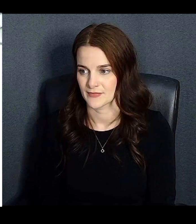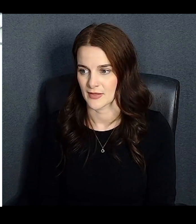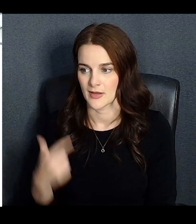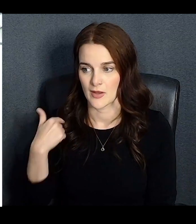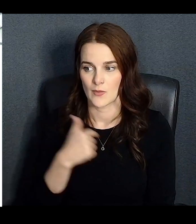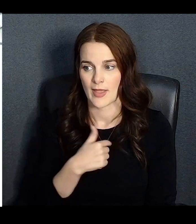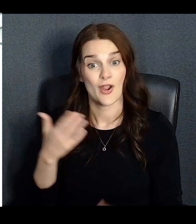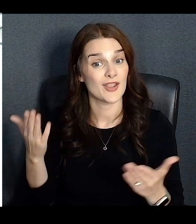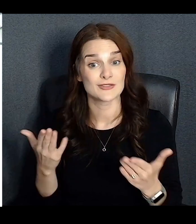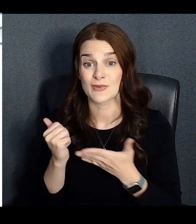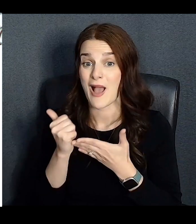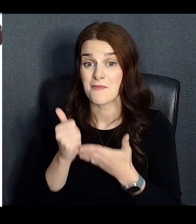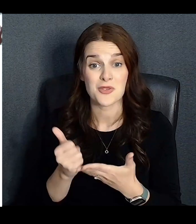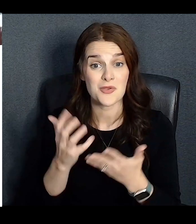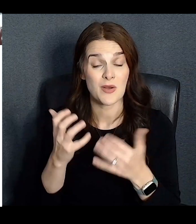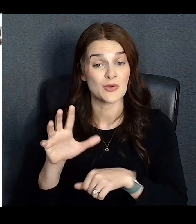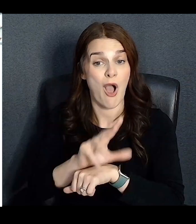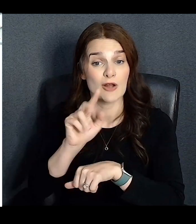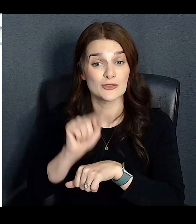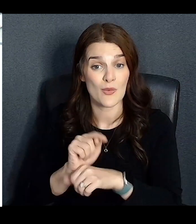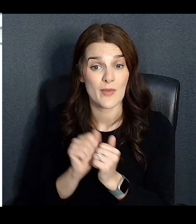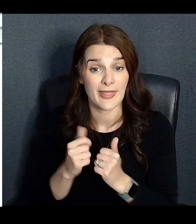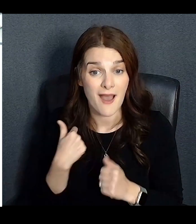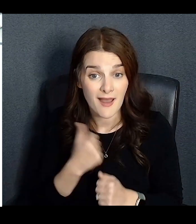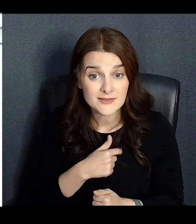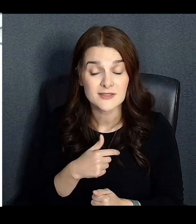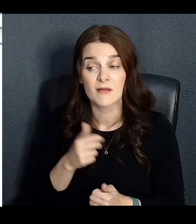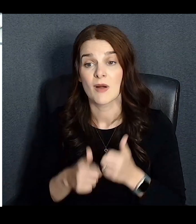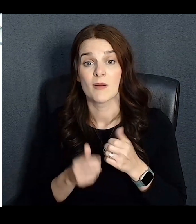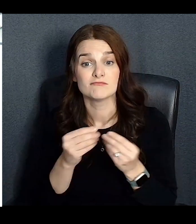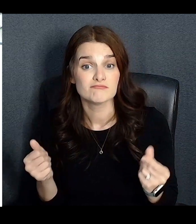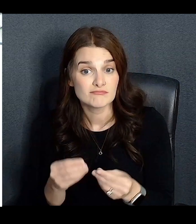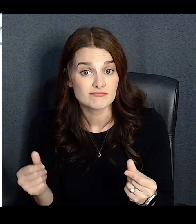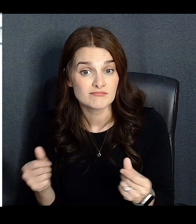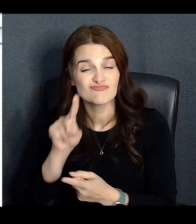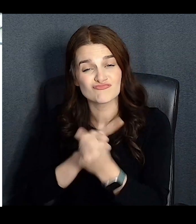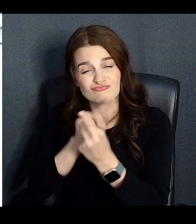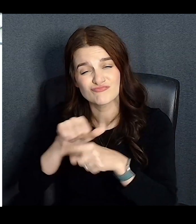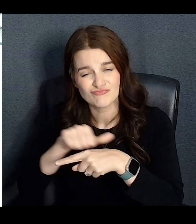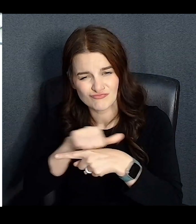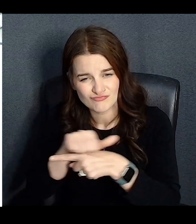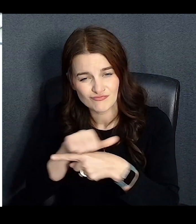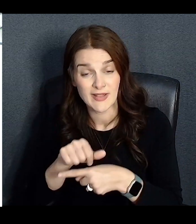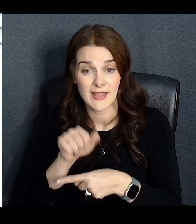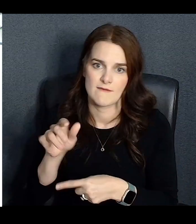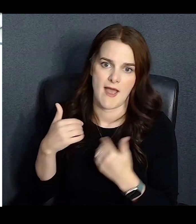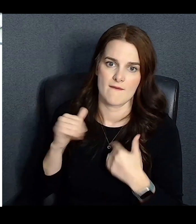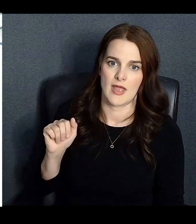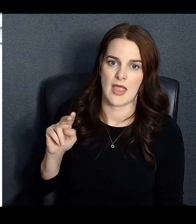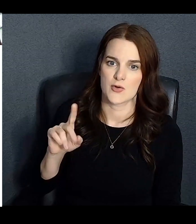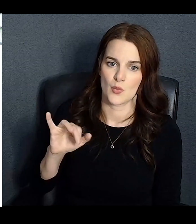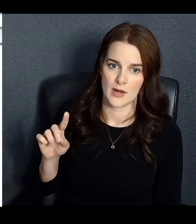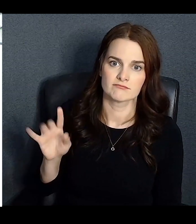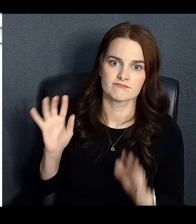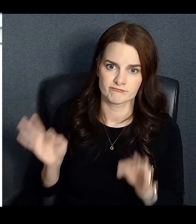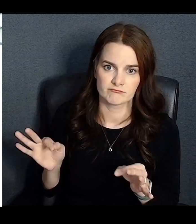you. If you want to set up a time to do a consult with us or problem solving one-on-one training, especially if you have an